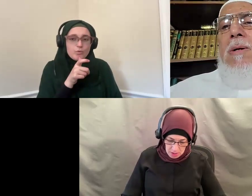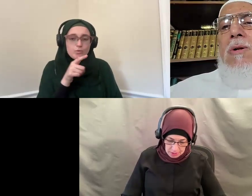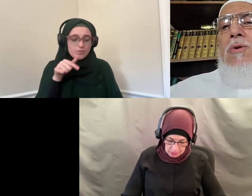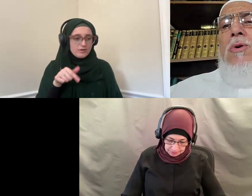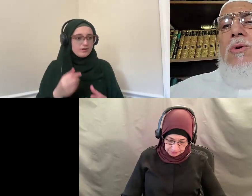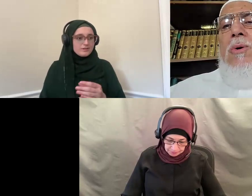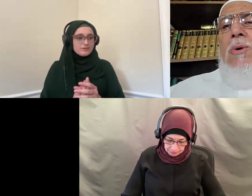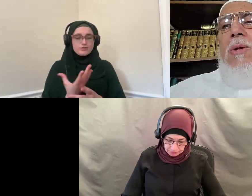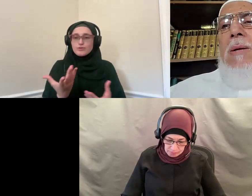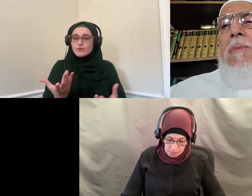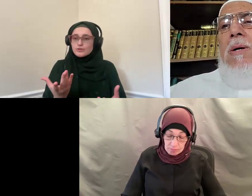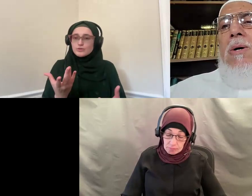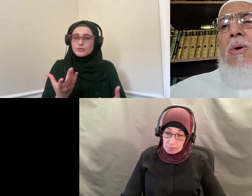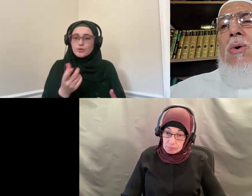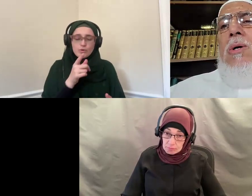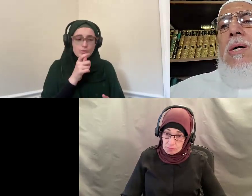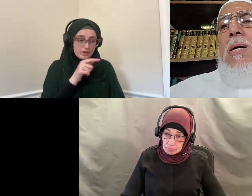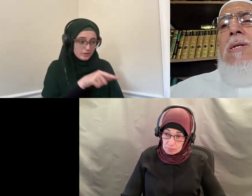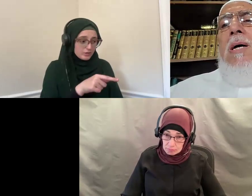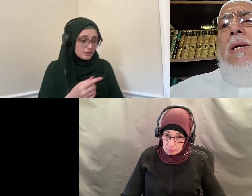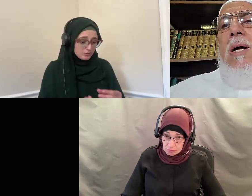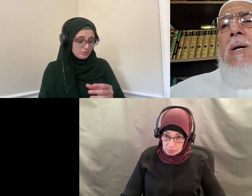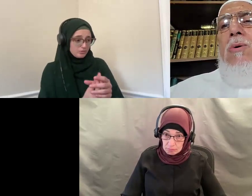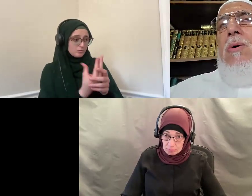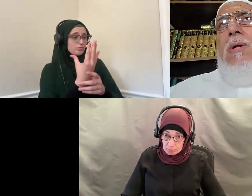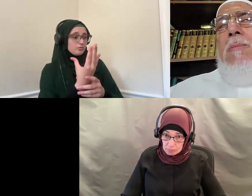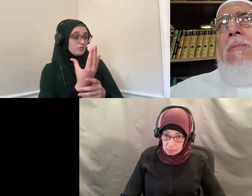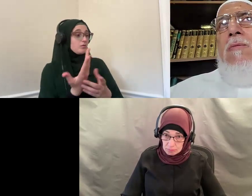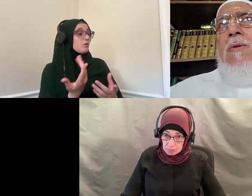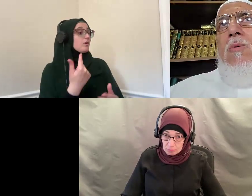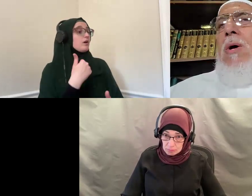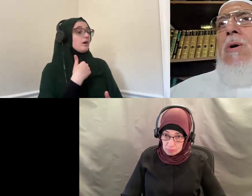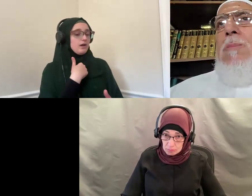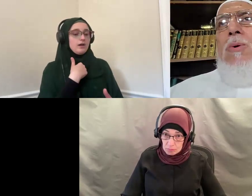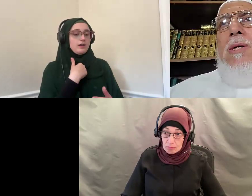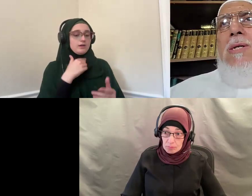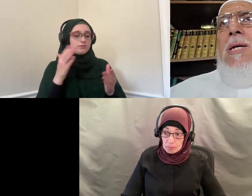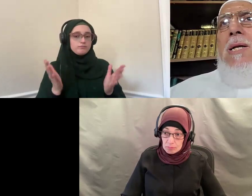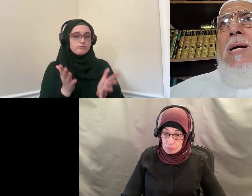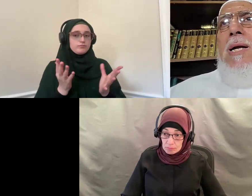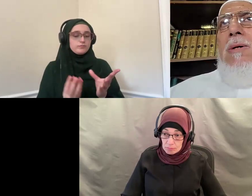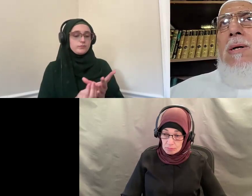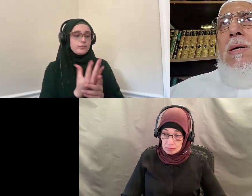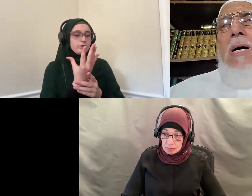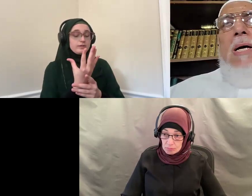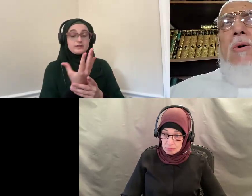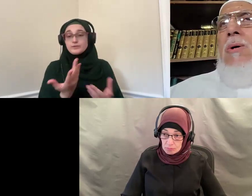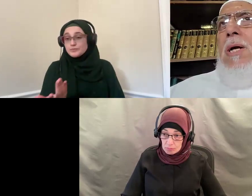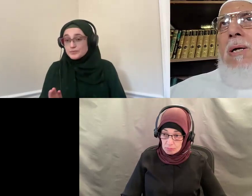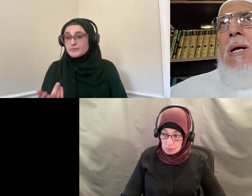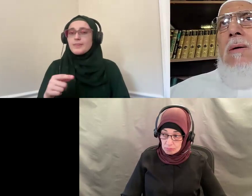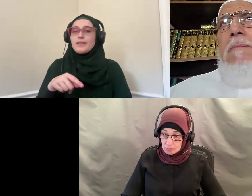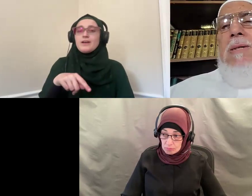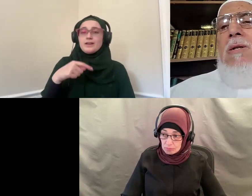them? Do you grow them, or is it Allah who grows them? We only put the seed in the ground, and